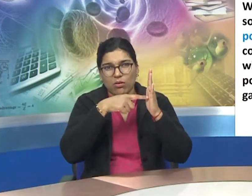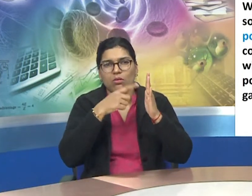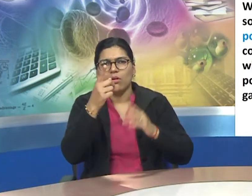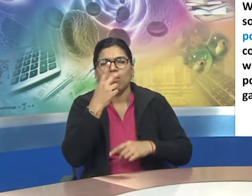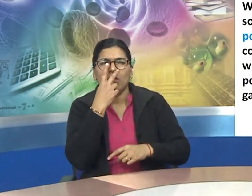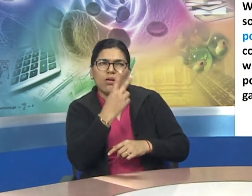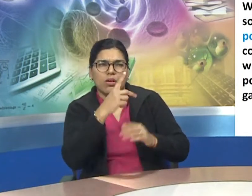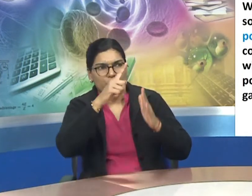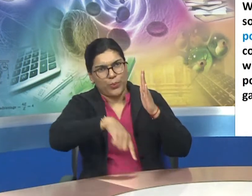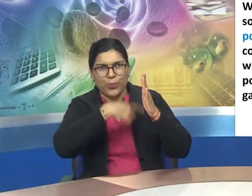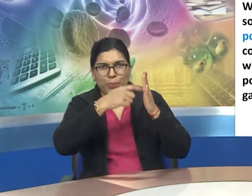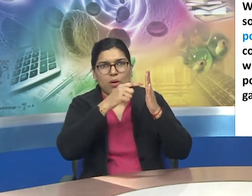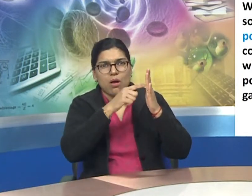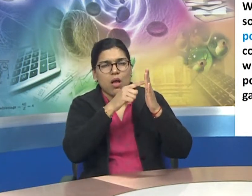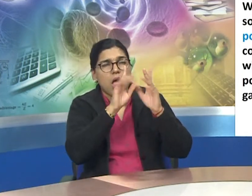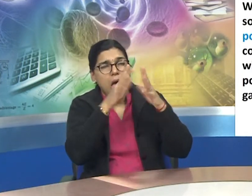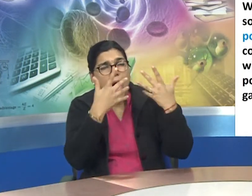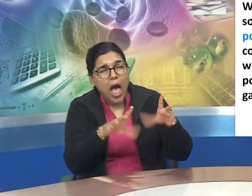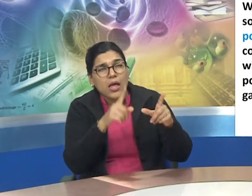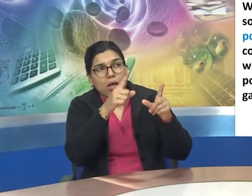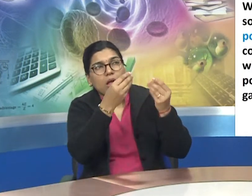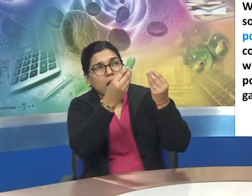Wind energy is also a source of